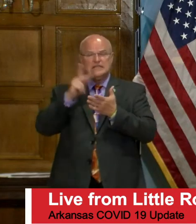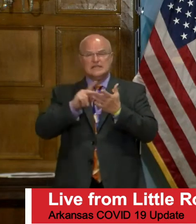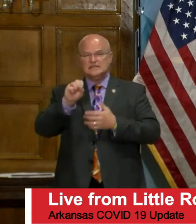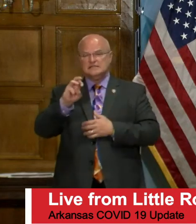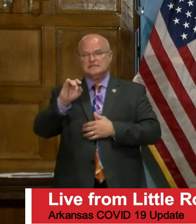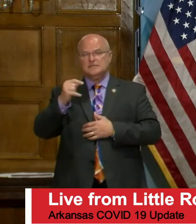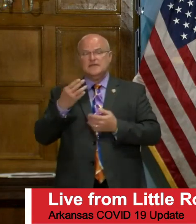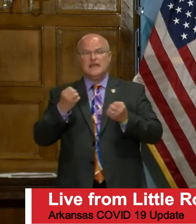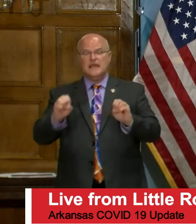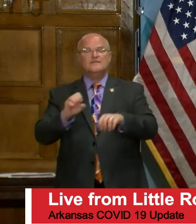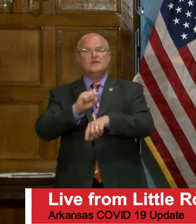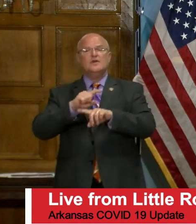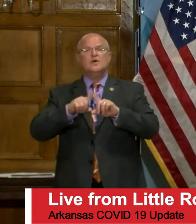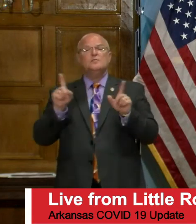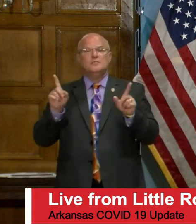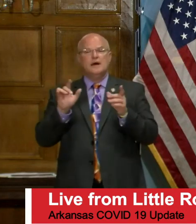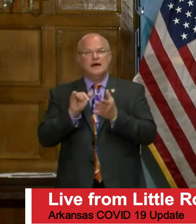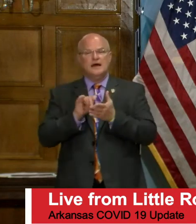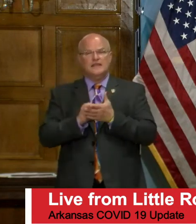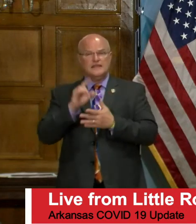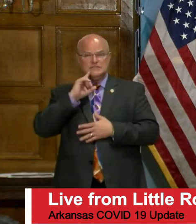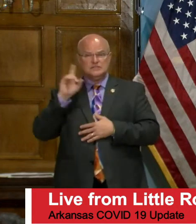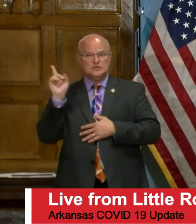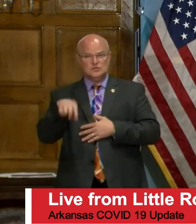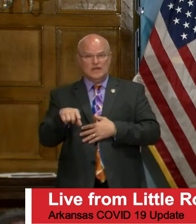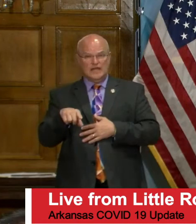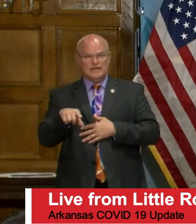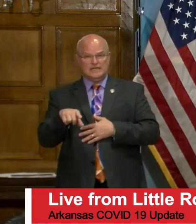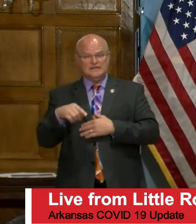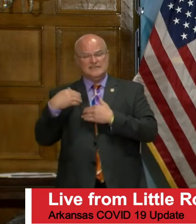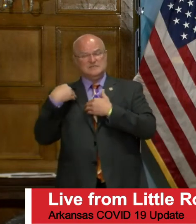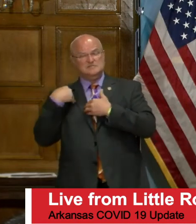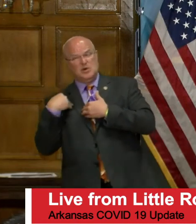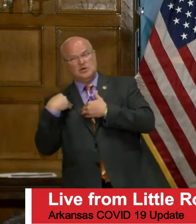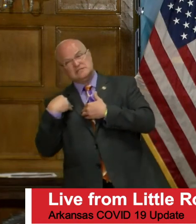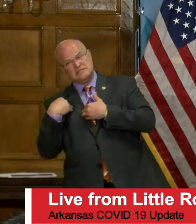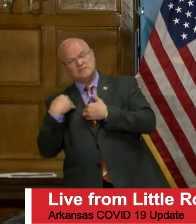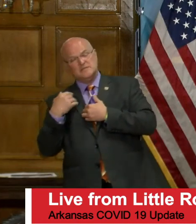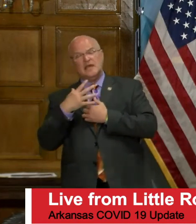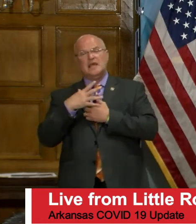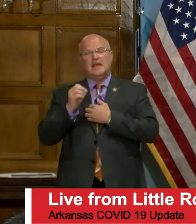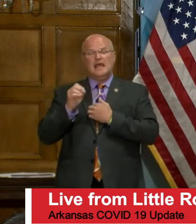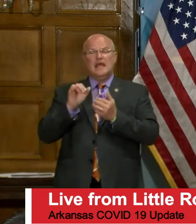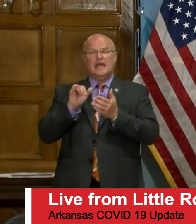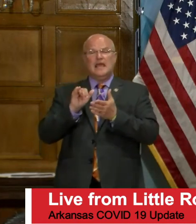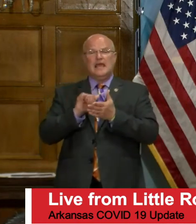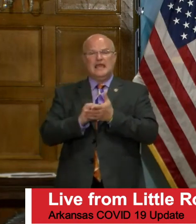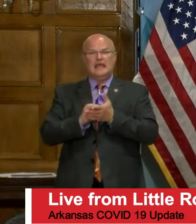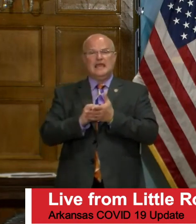but say that the directive is burdensome, and that